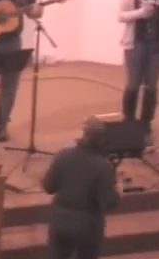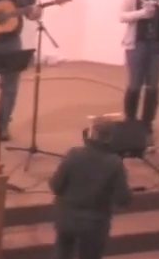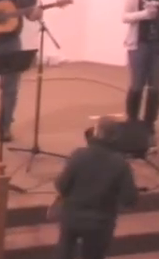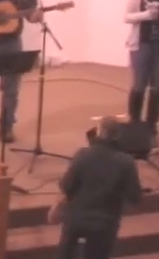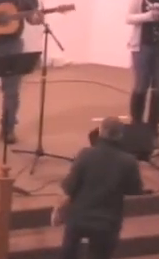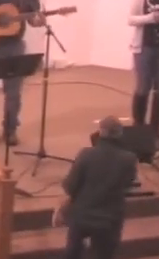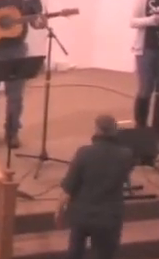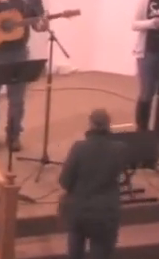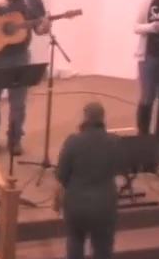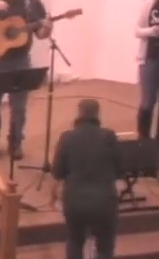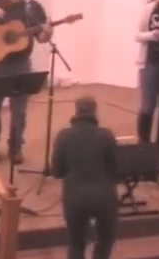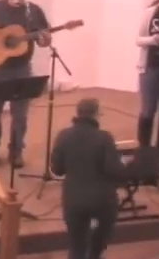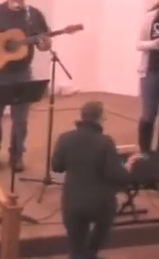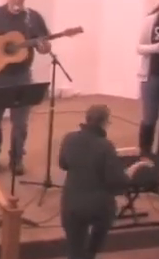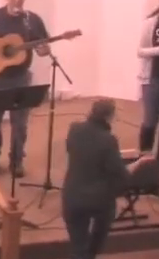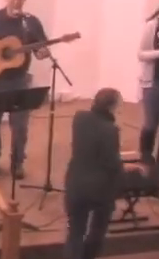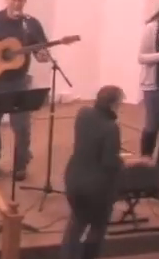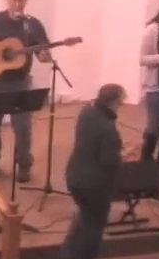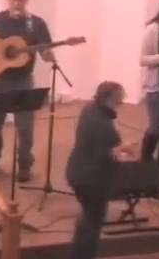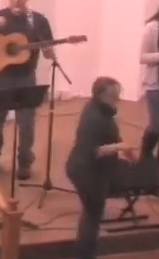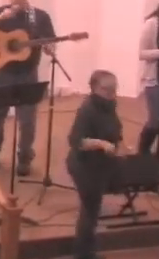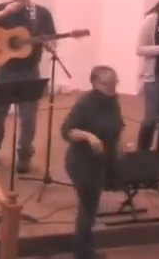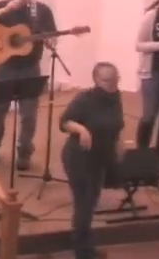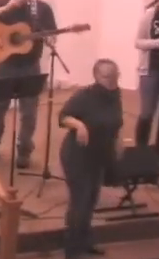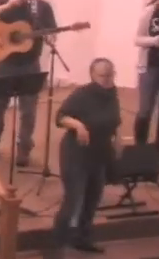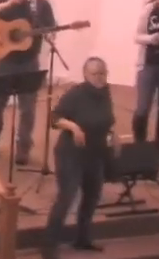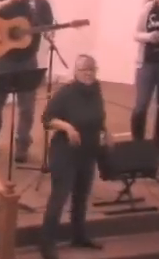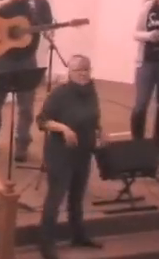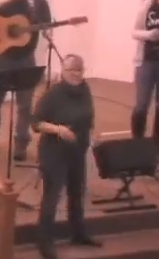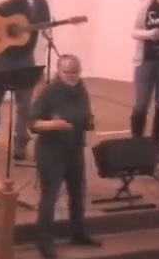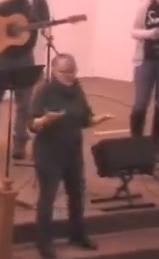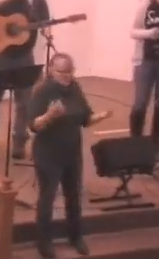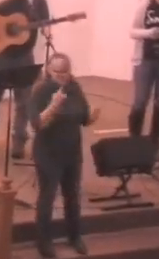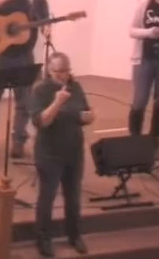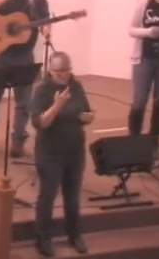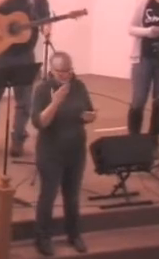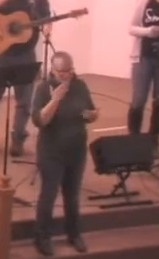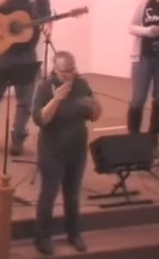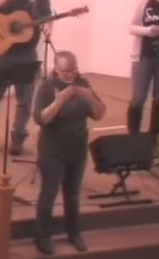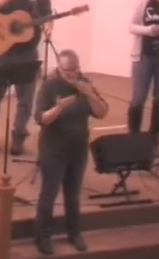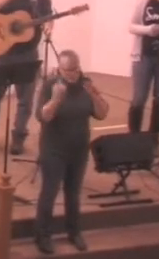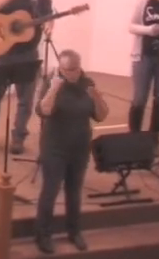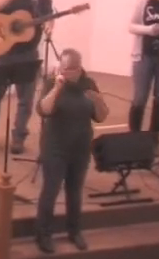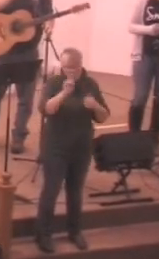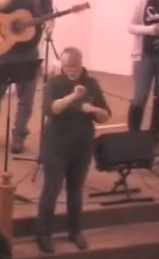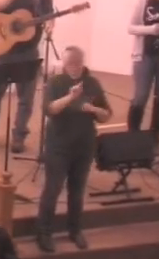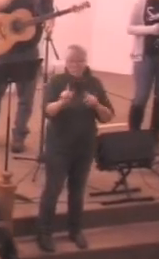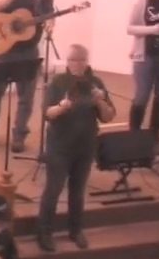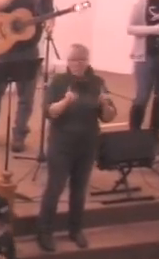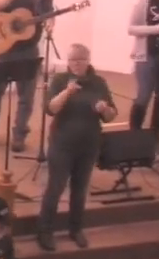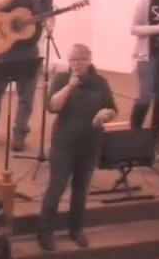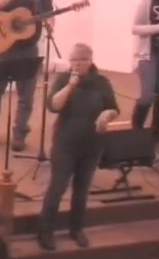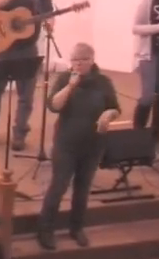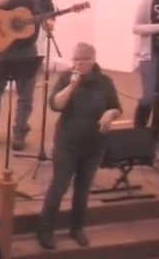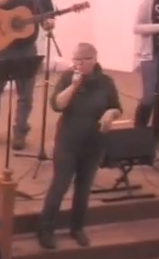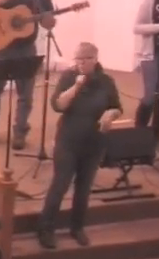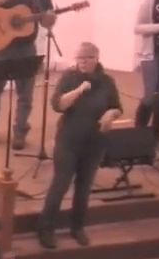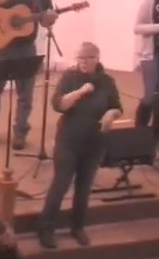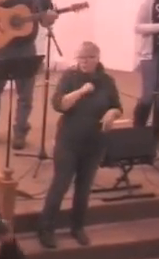Amen. Everybody want to stand? I just want to say thank you to all those who have poured out